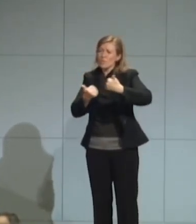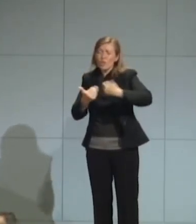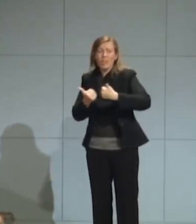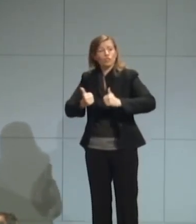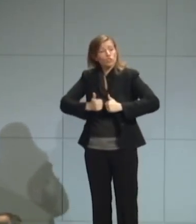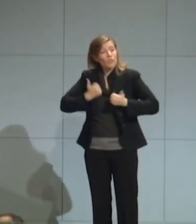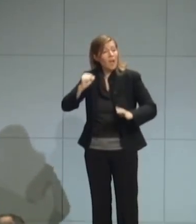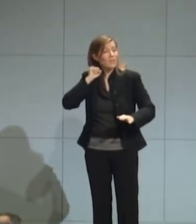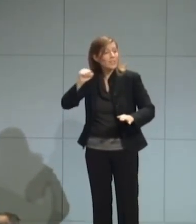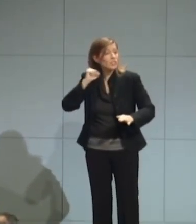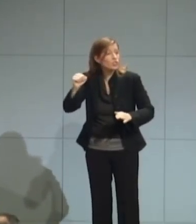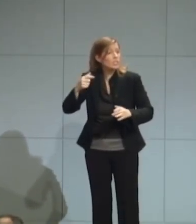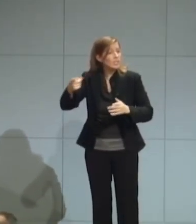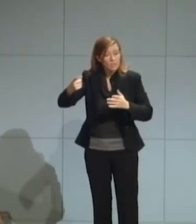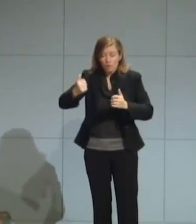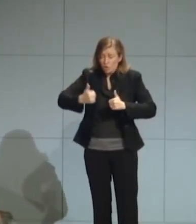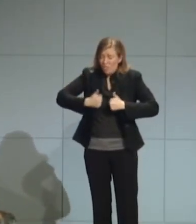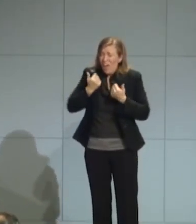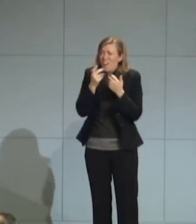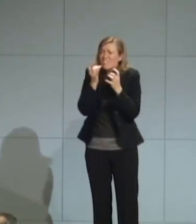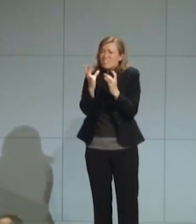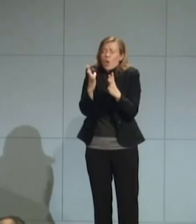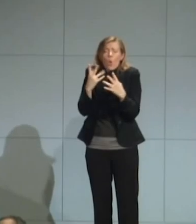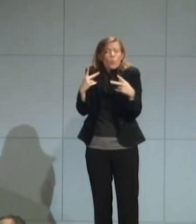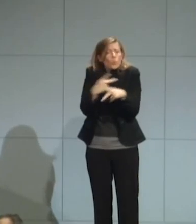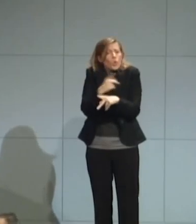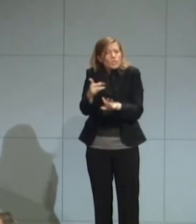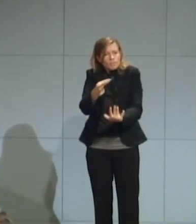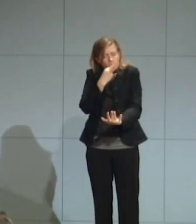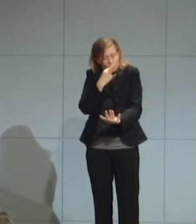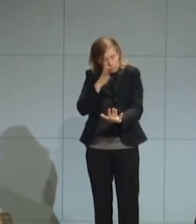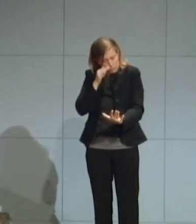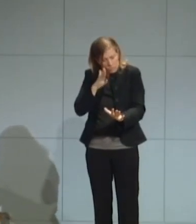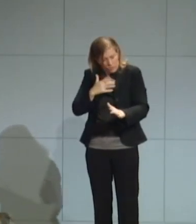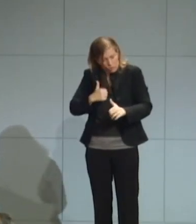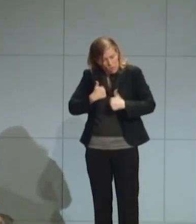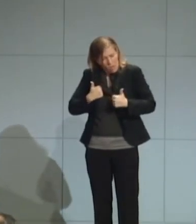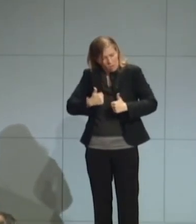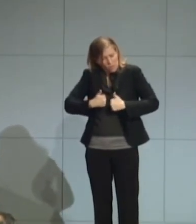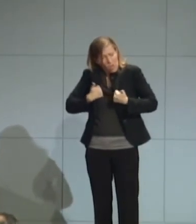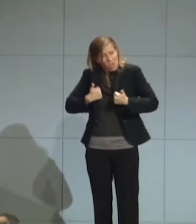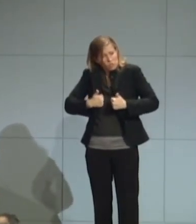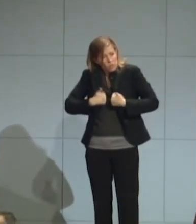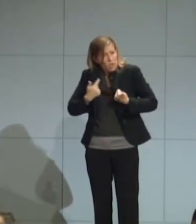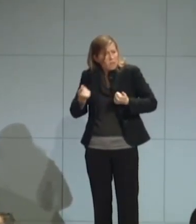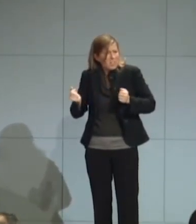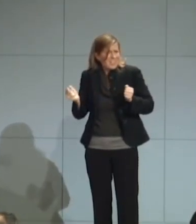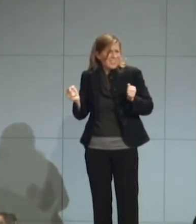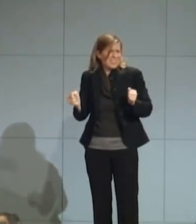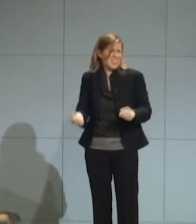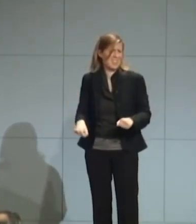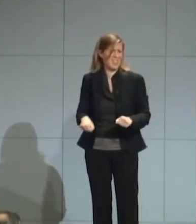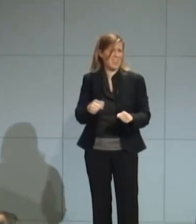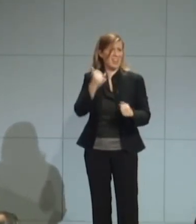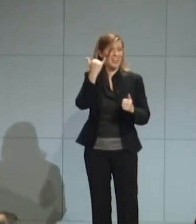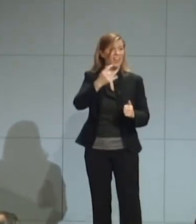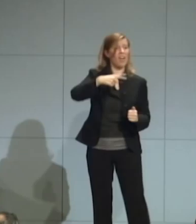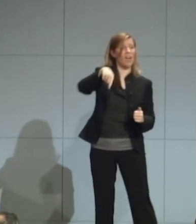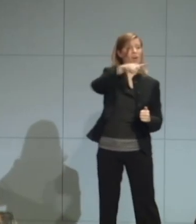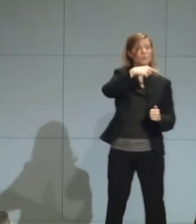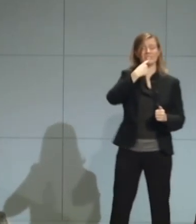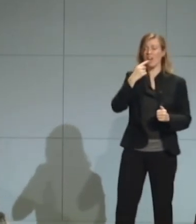for folks who are black and folks who are Latino and students who are poor, as if somehow we just don't know how to educate them. But now